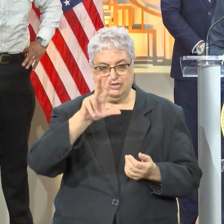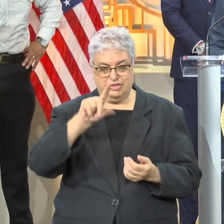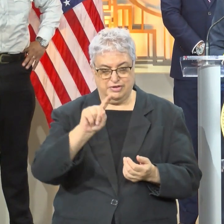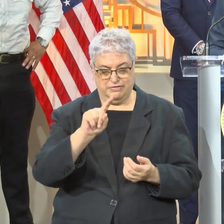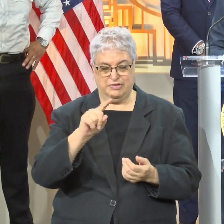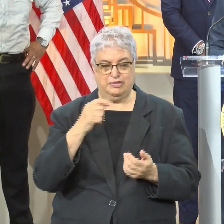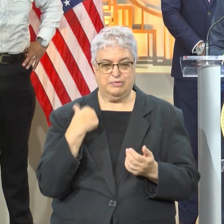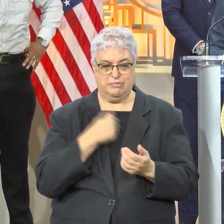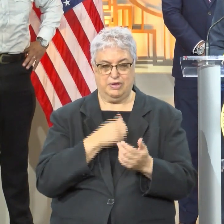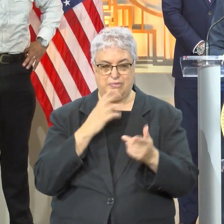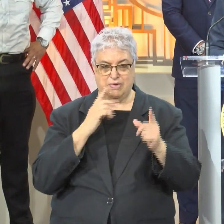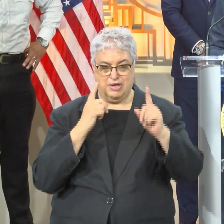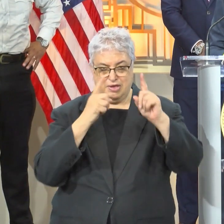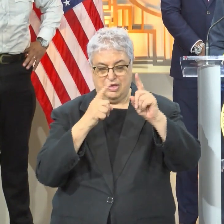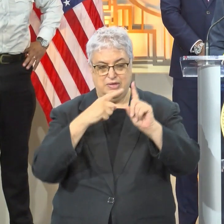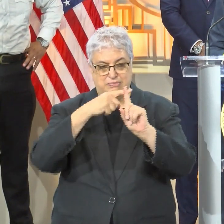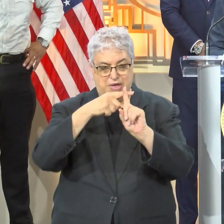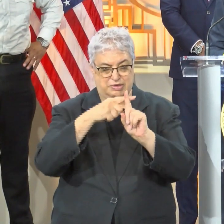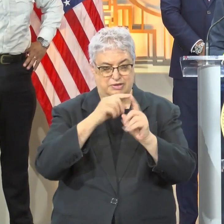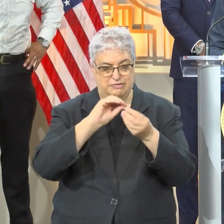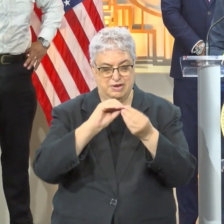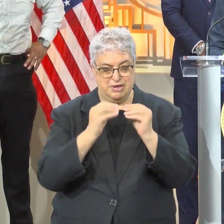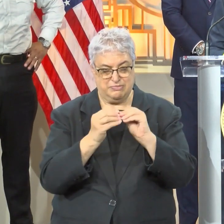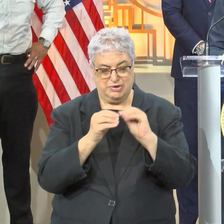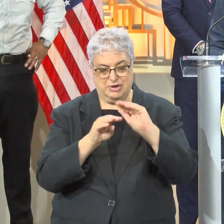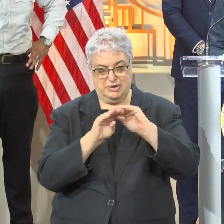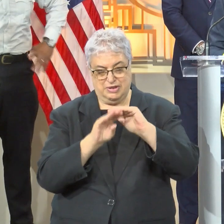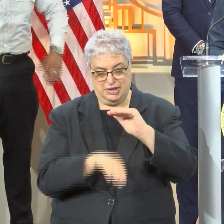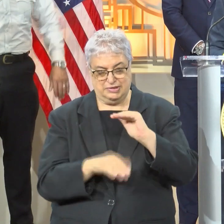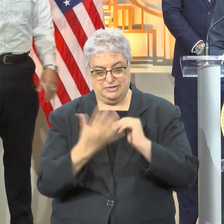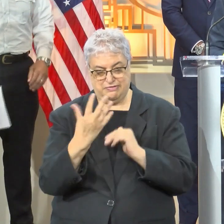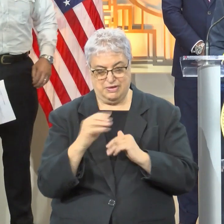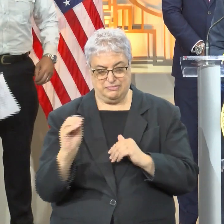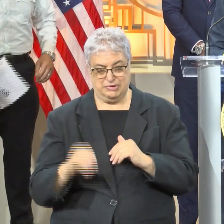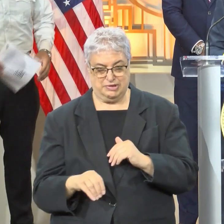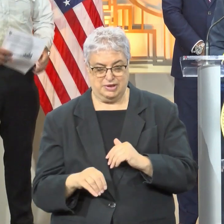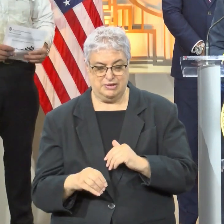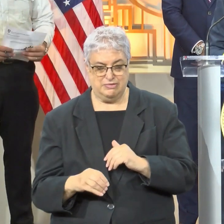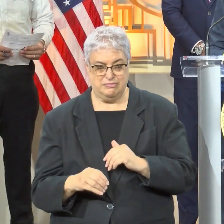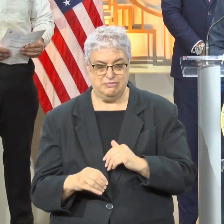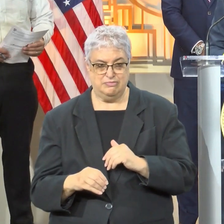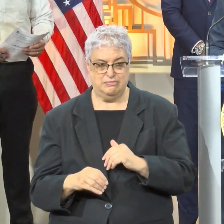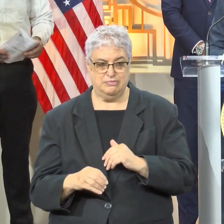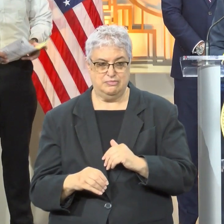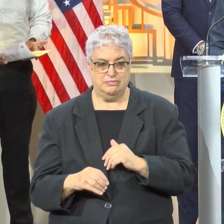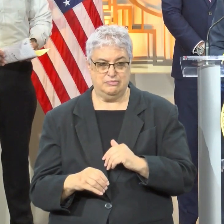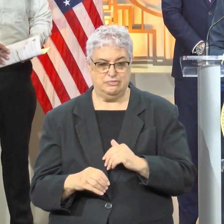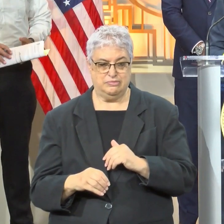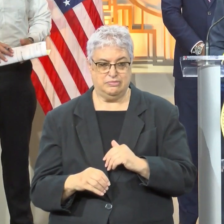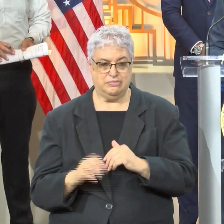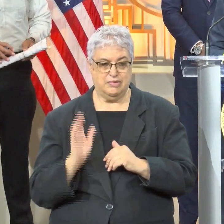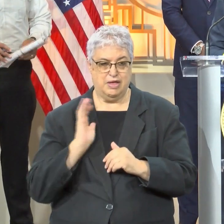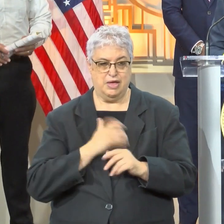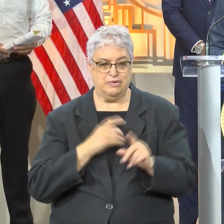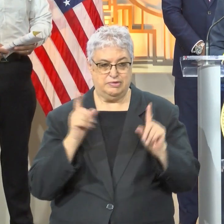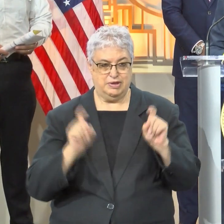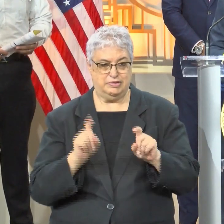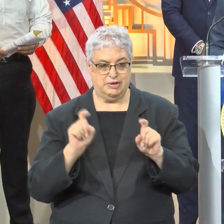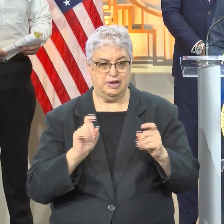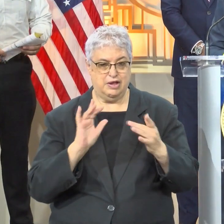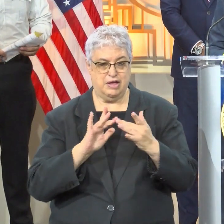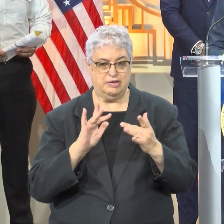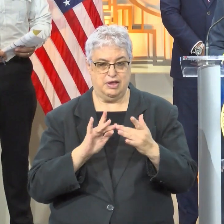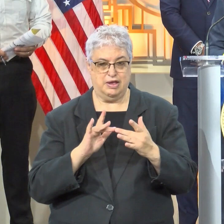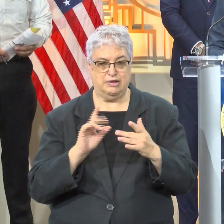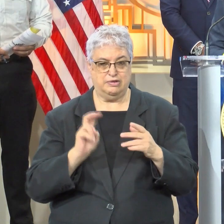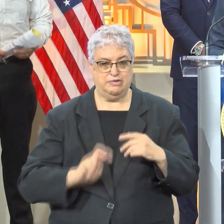The goal is to bring that positivity rate down to 5%, to get below 5%, and then our testing and contact